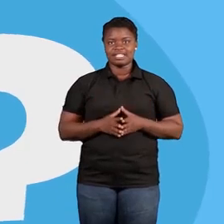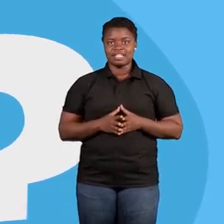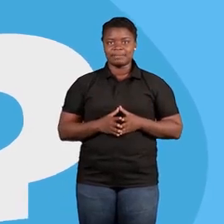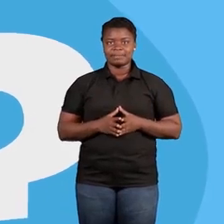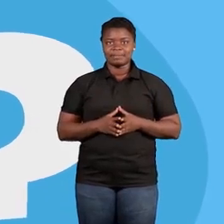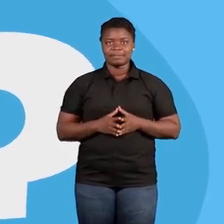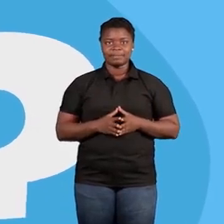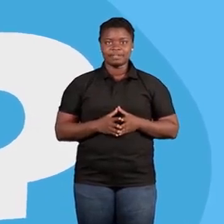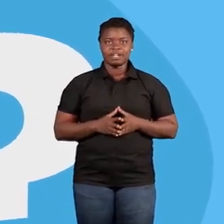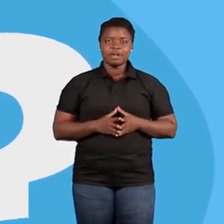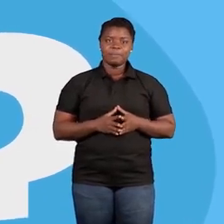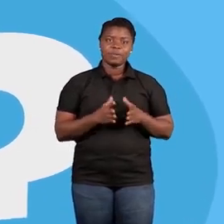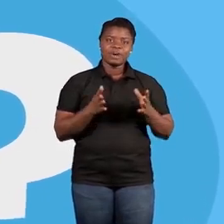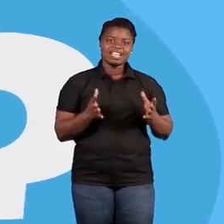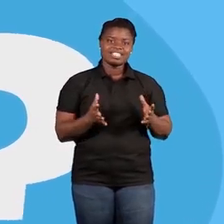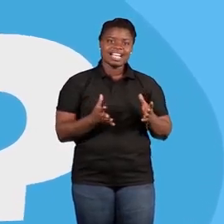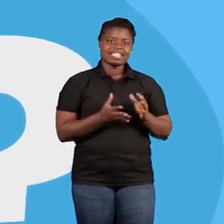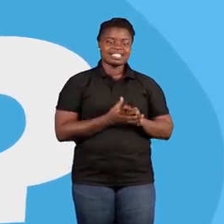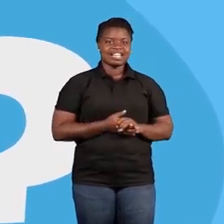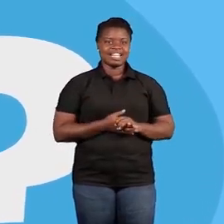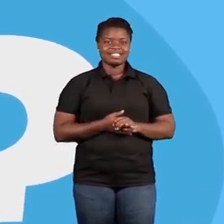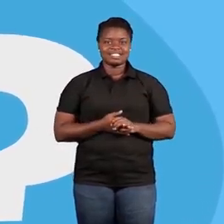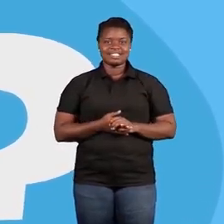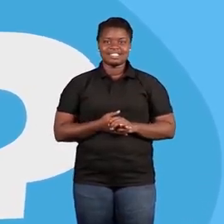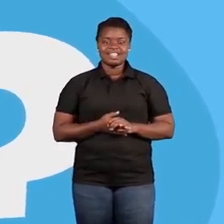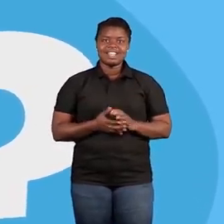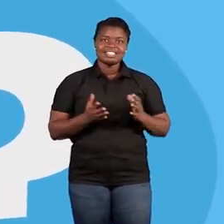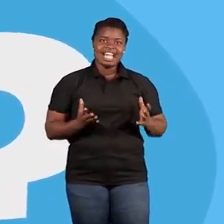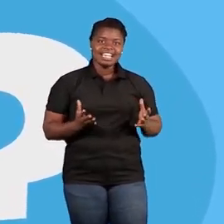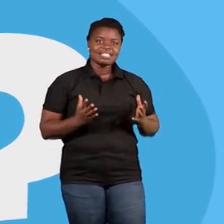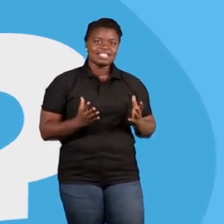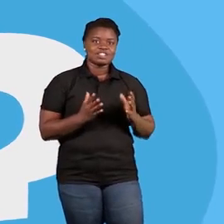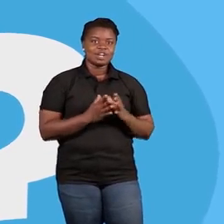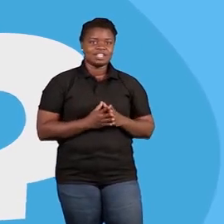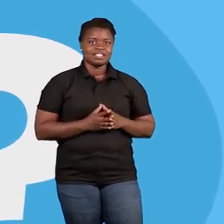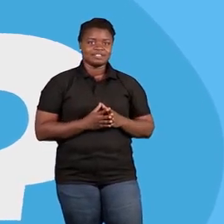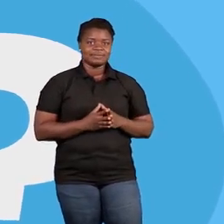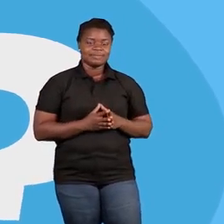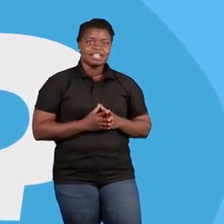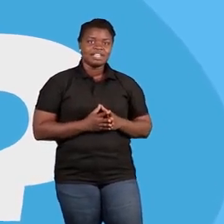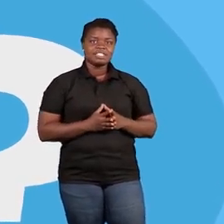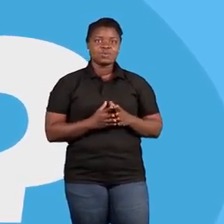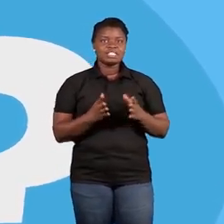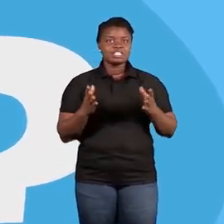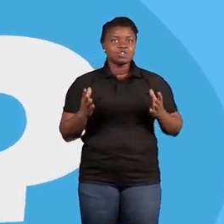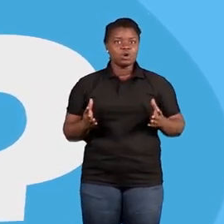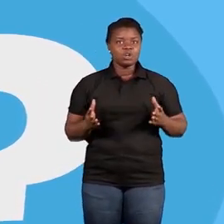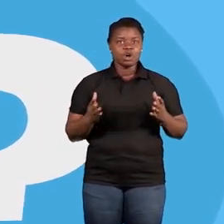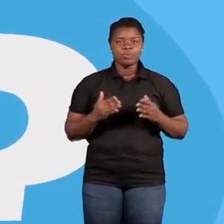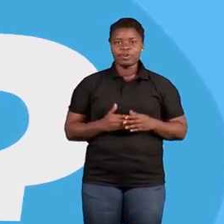them. But what exactly is science? Science is knowledge. It is what is known or